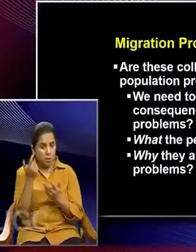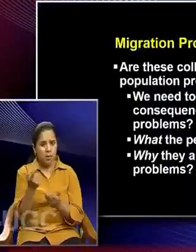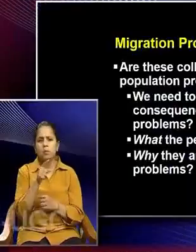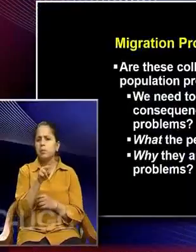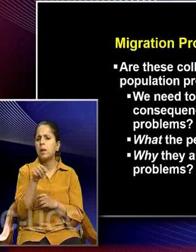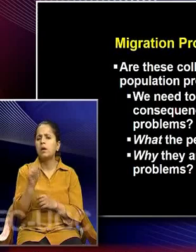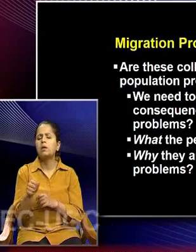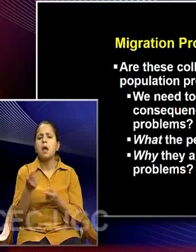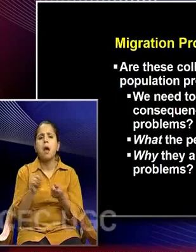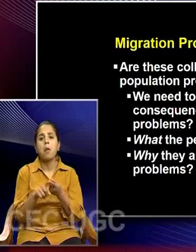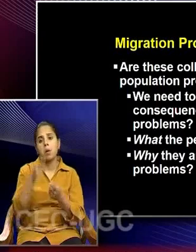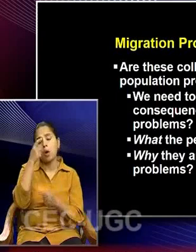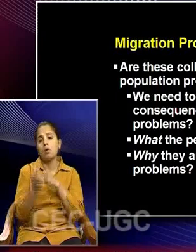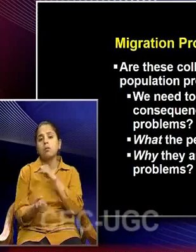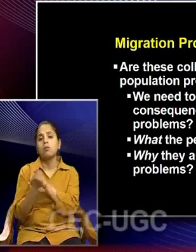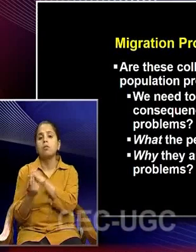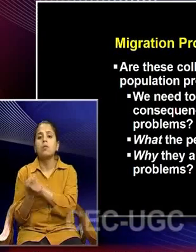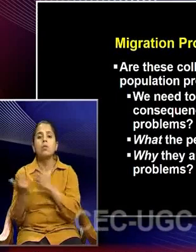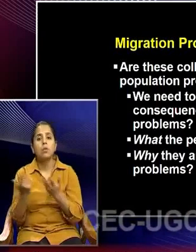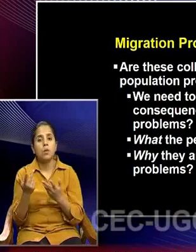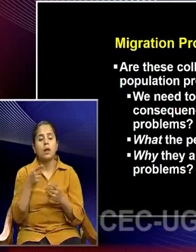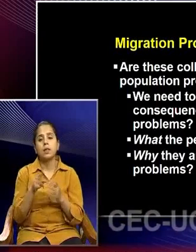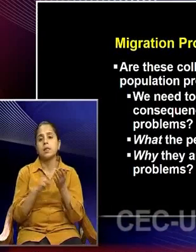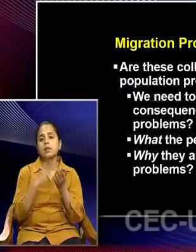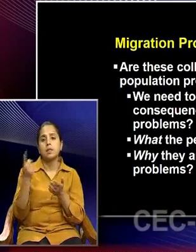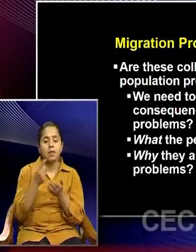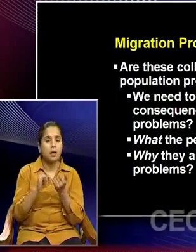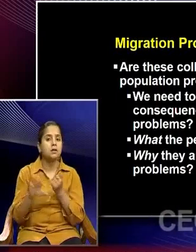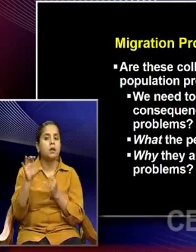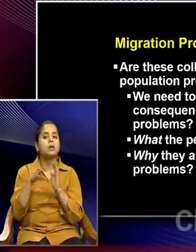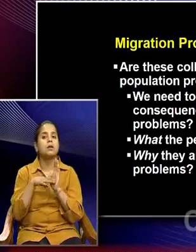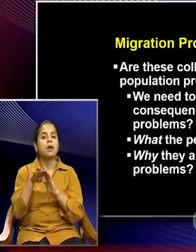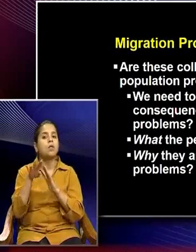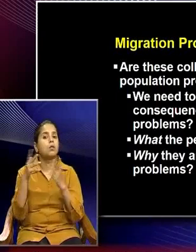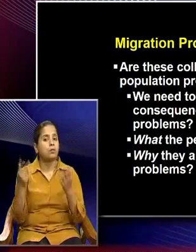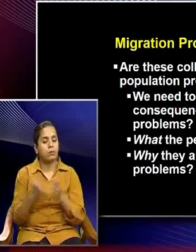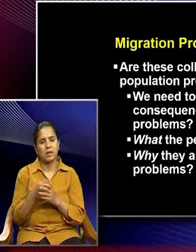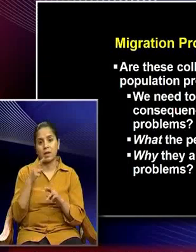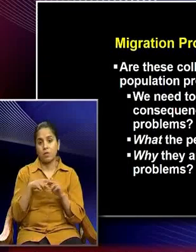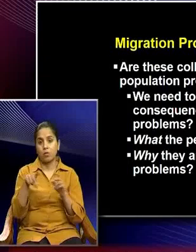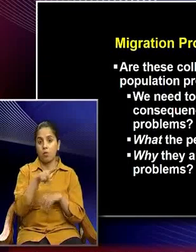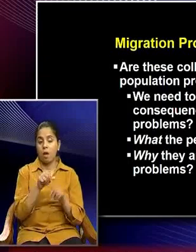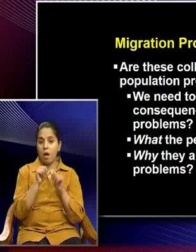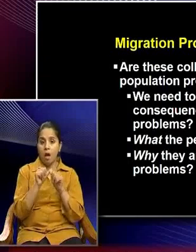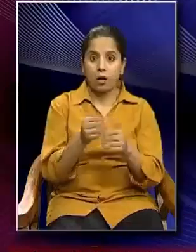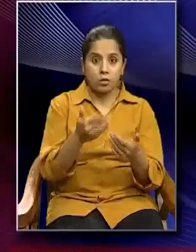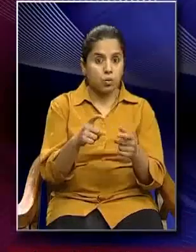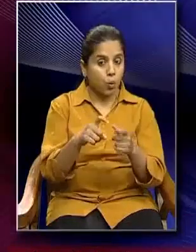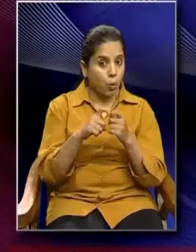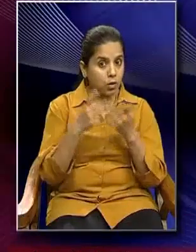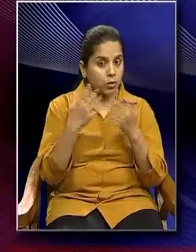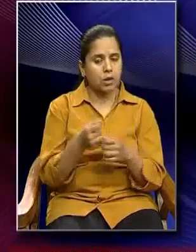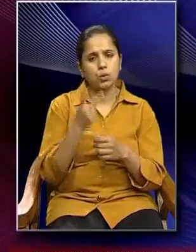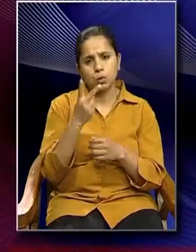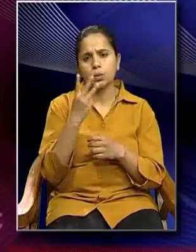are the consequences of migrants at the national and state level? I think if you have to answer this question, there are